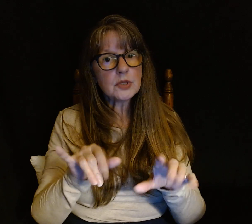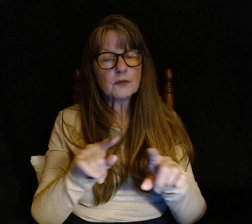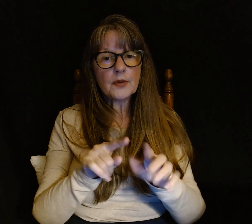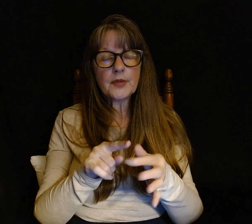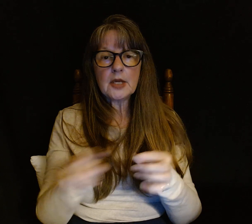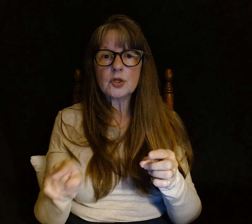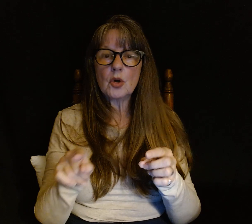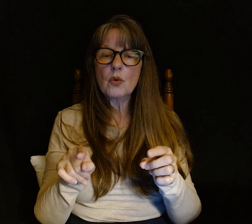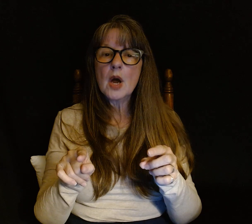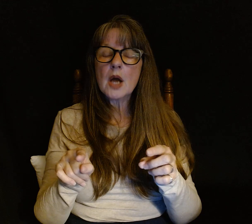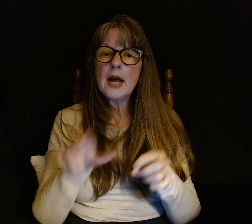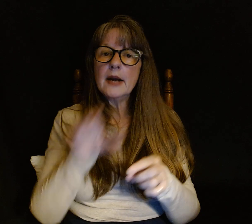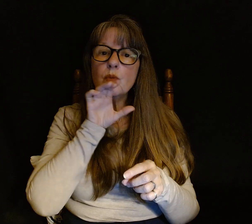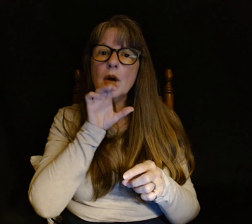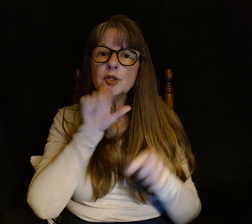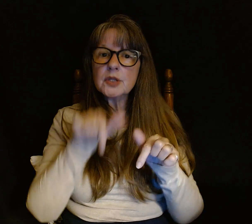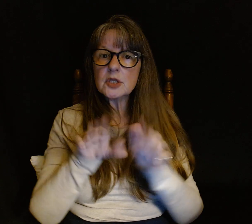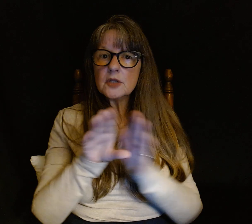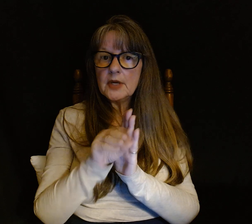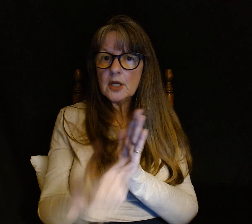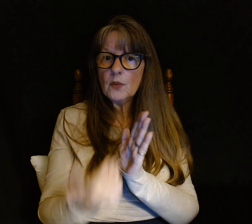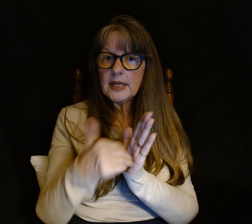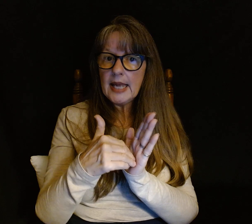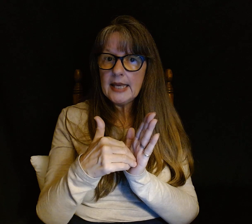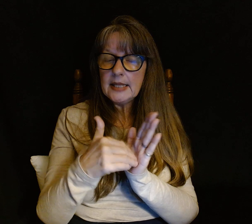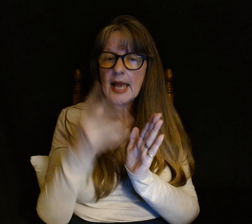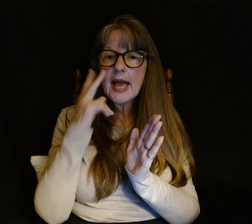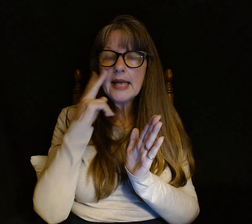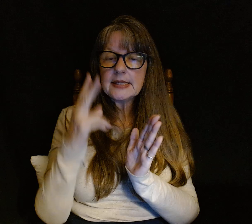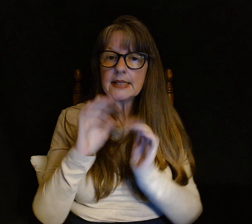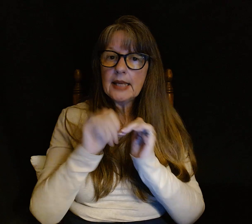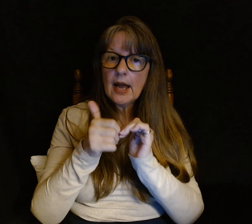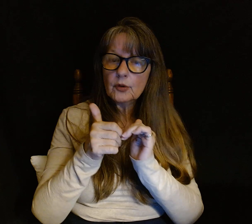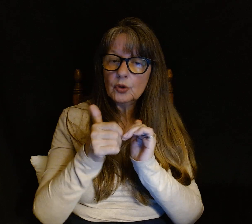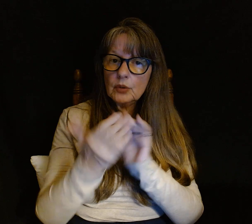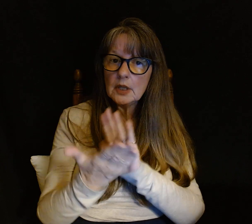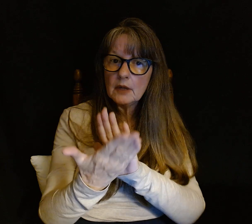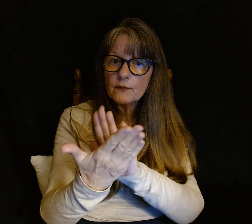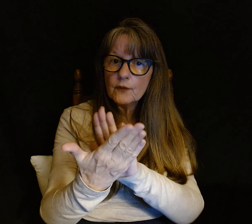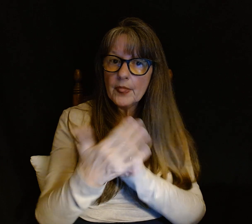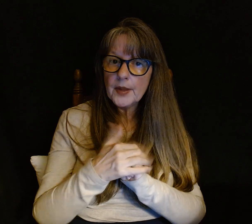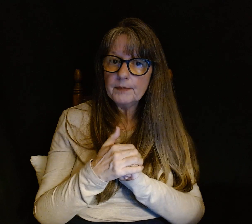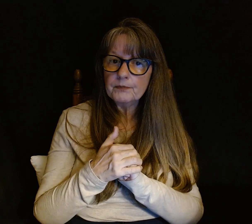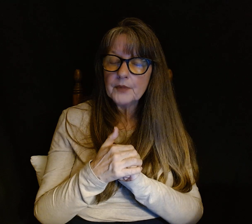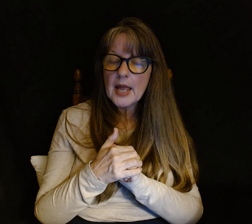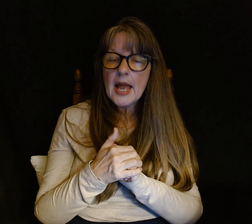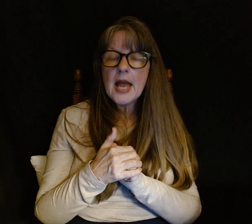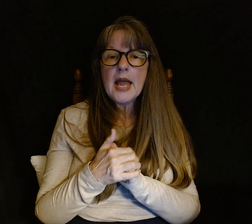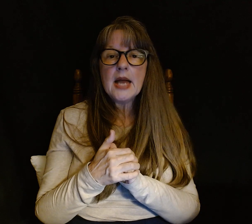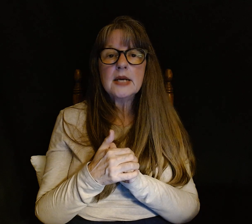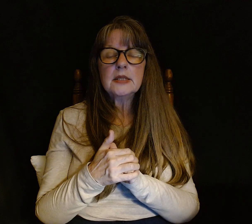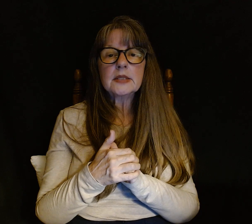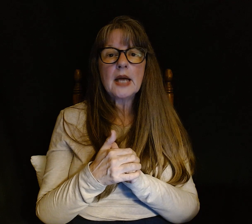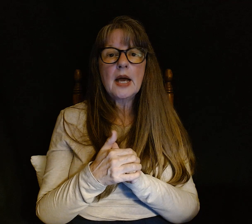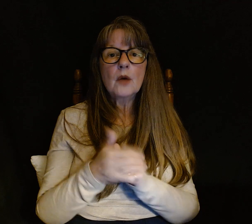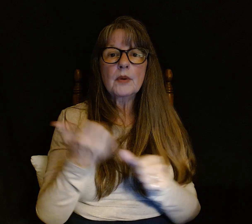different things. So kind of watch this video again and see how you can confront them. And remember